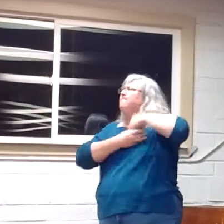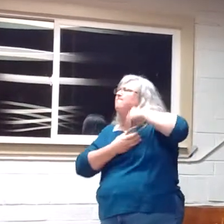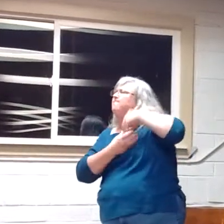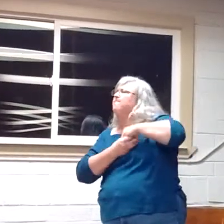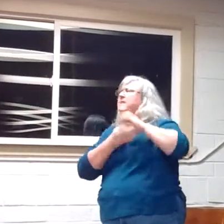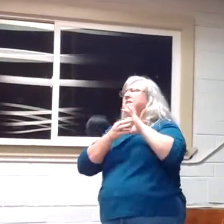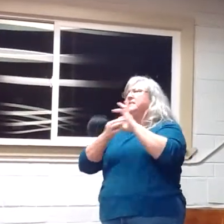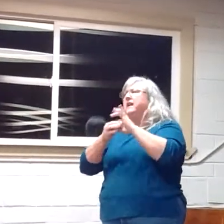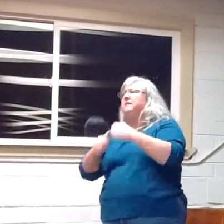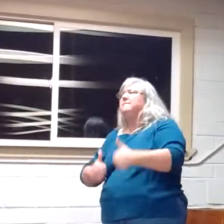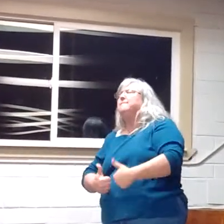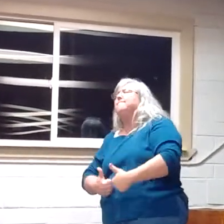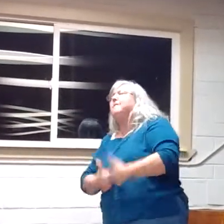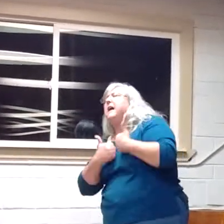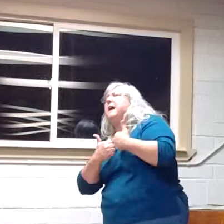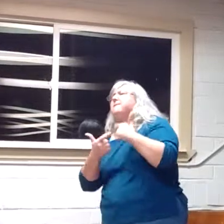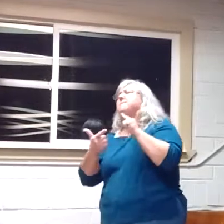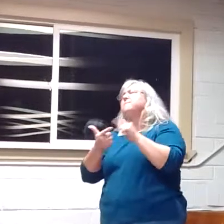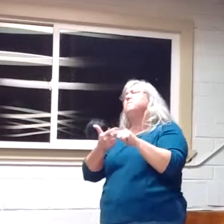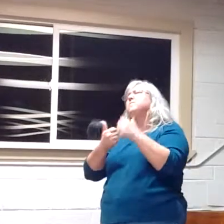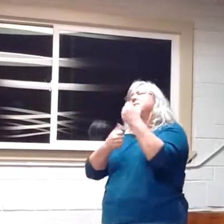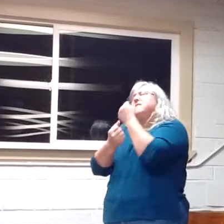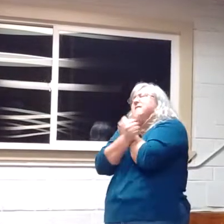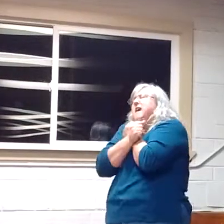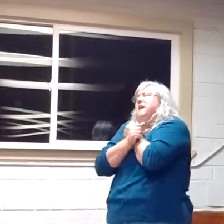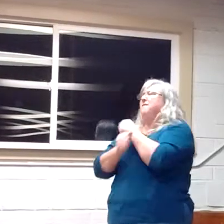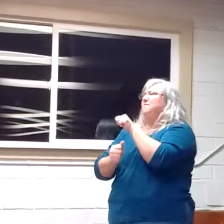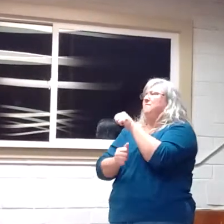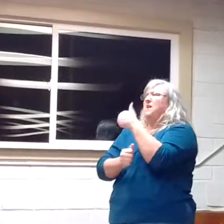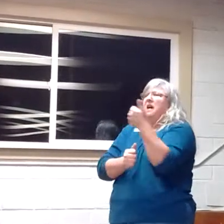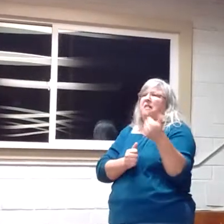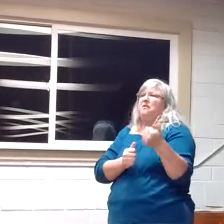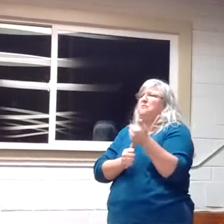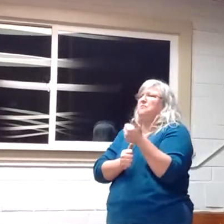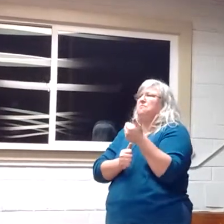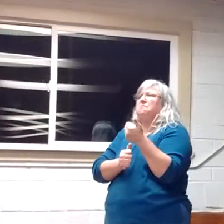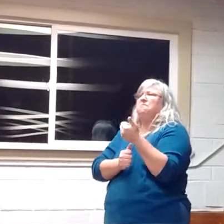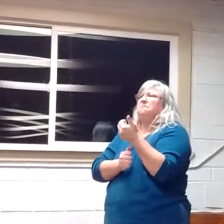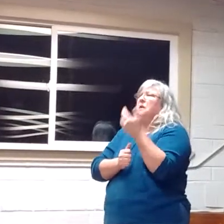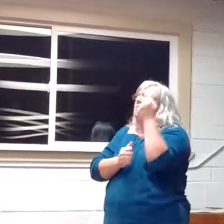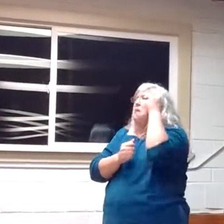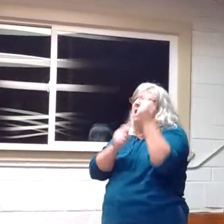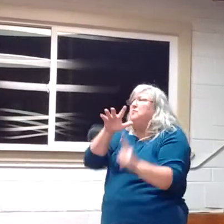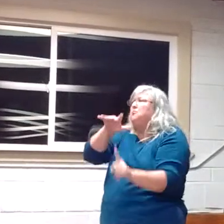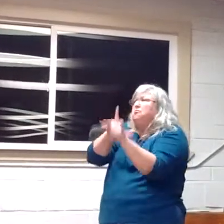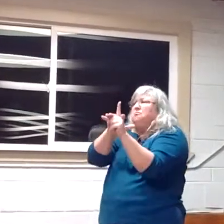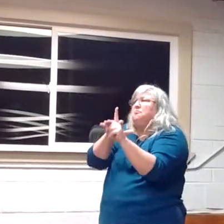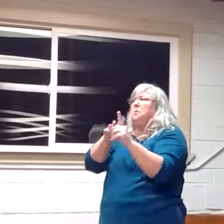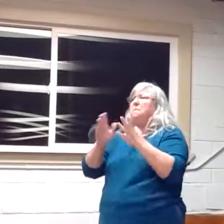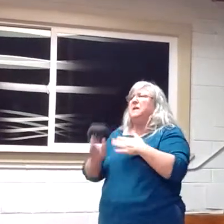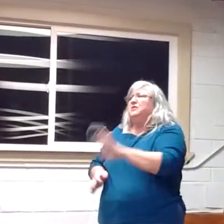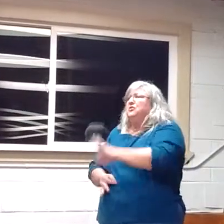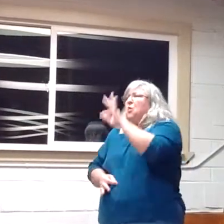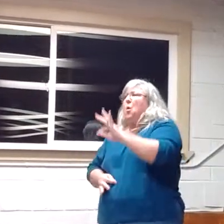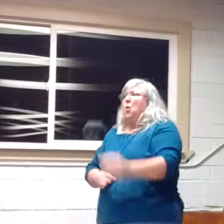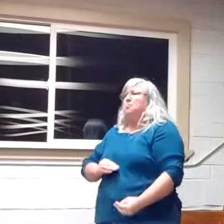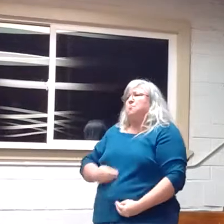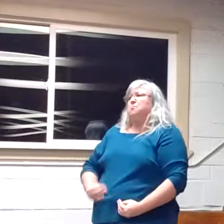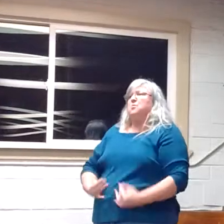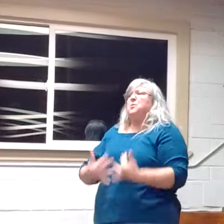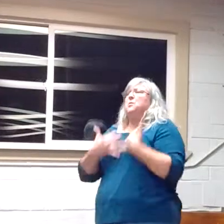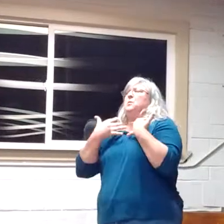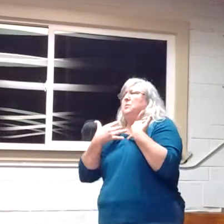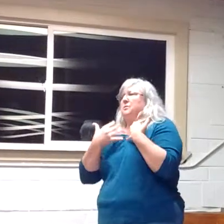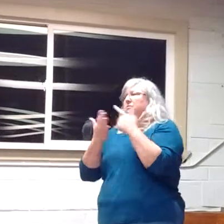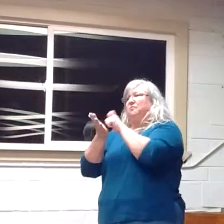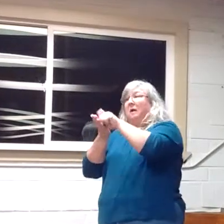about life, love, and almost anything that my heart, mind, and soul feels within. Writing is